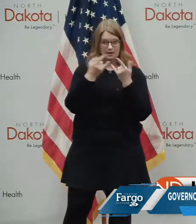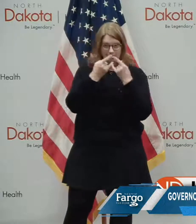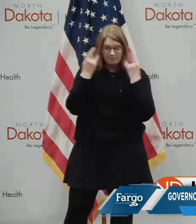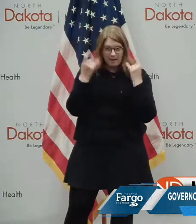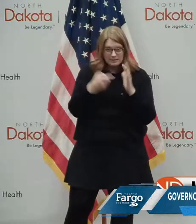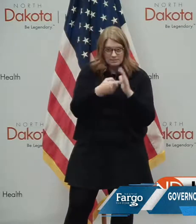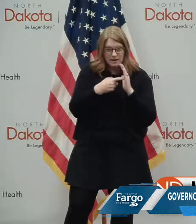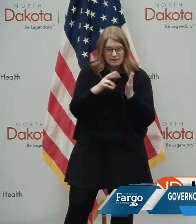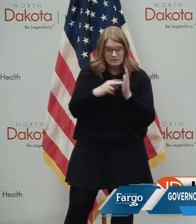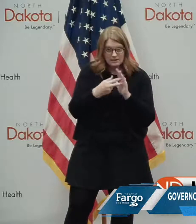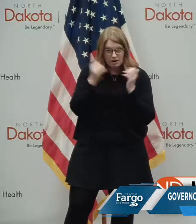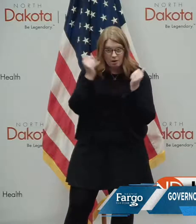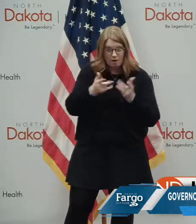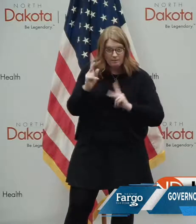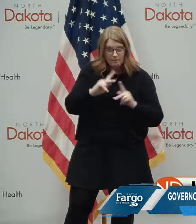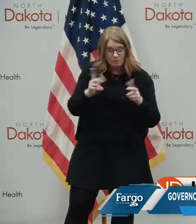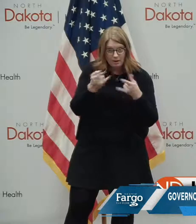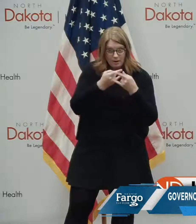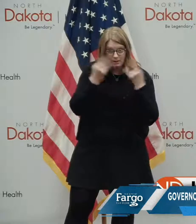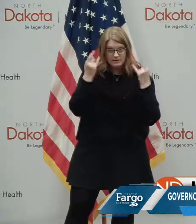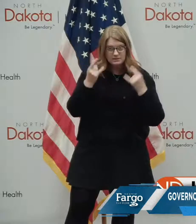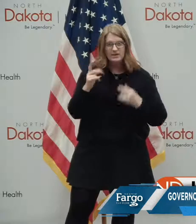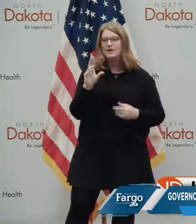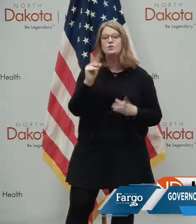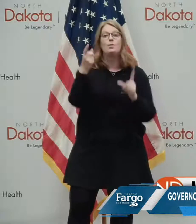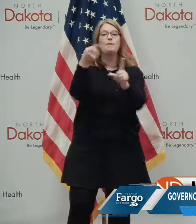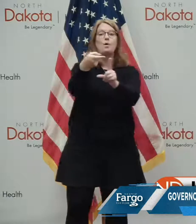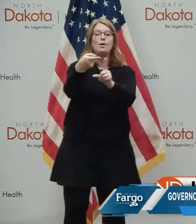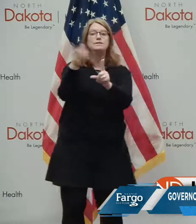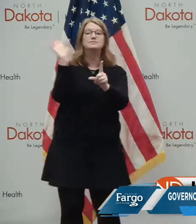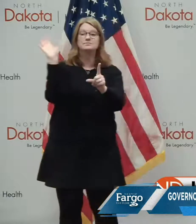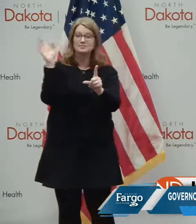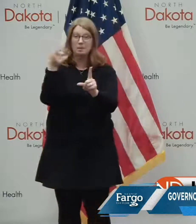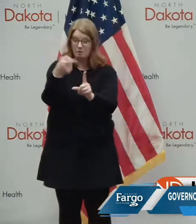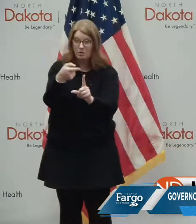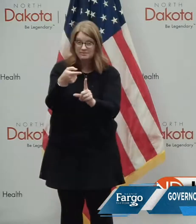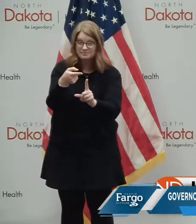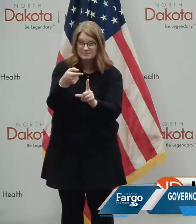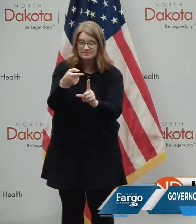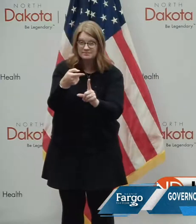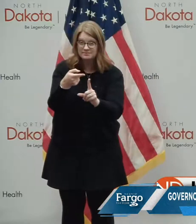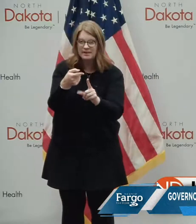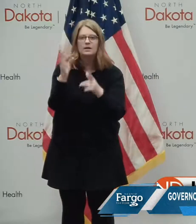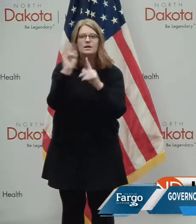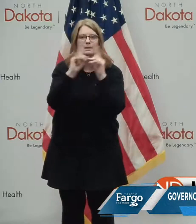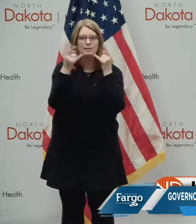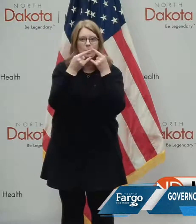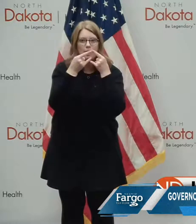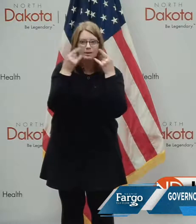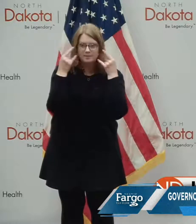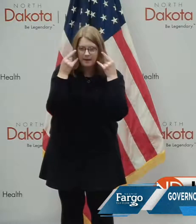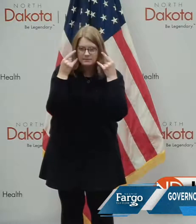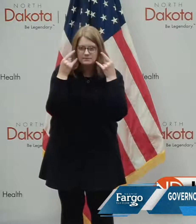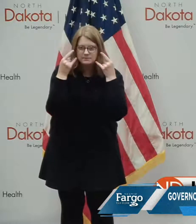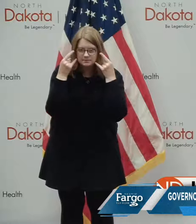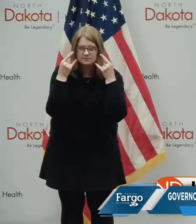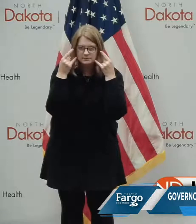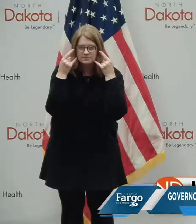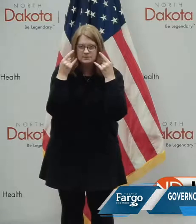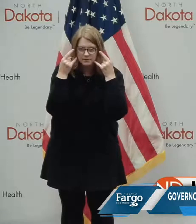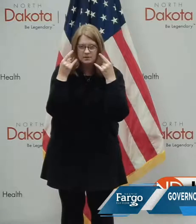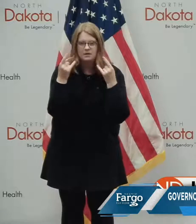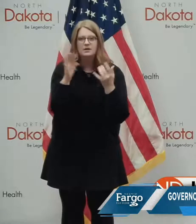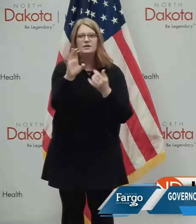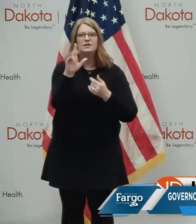mask. So the bottom line is that the important part is that people are wearing the mask. And we're talking about the